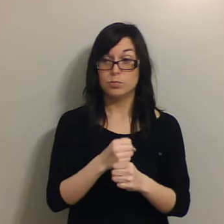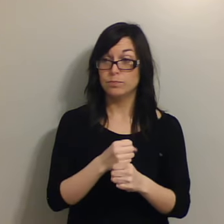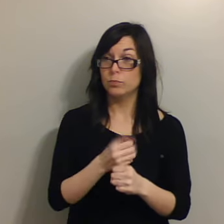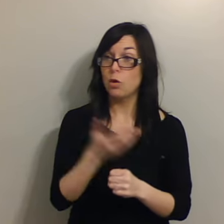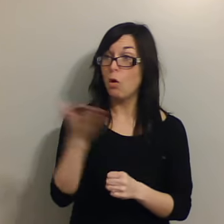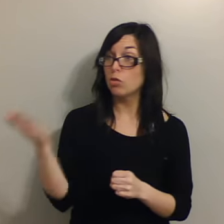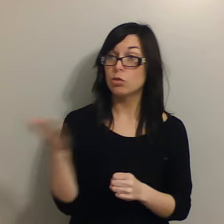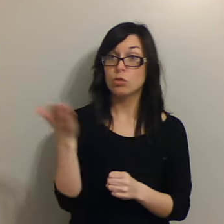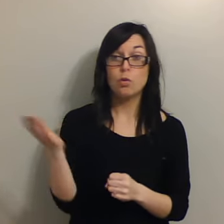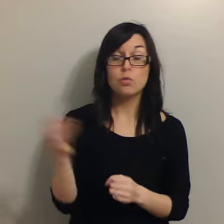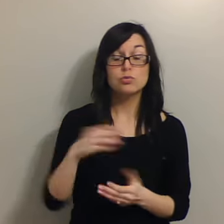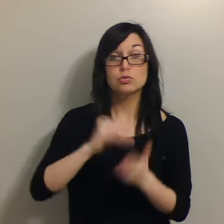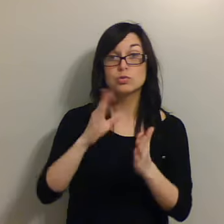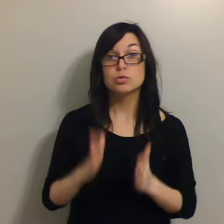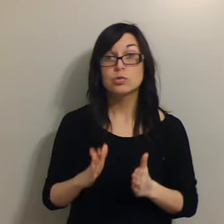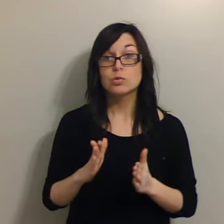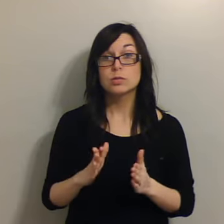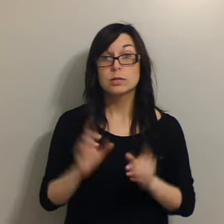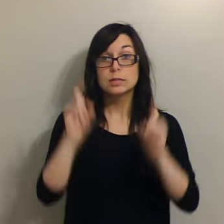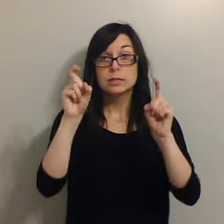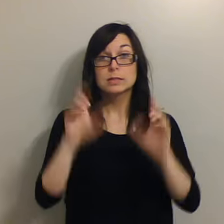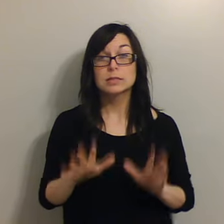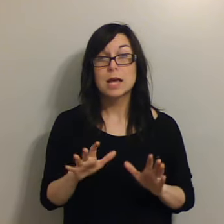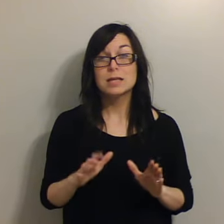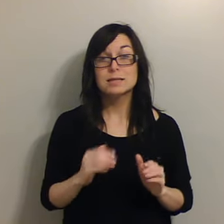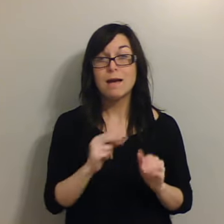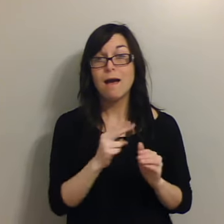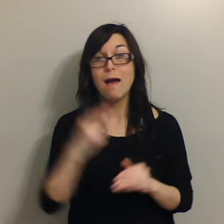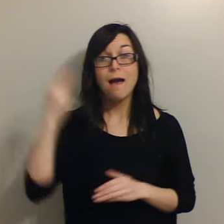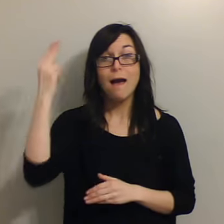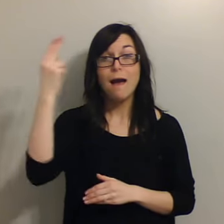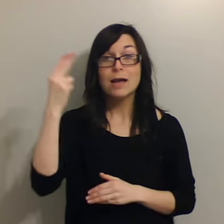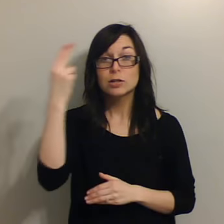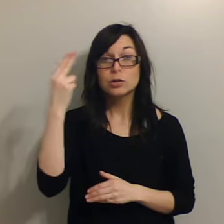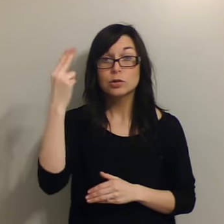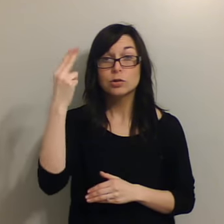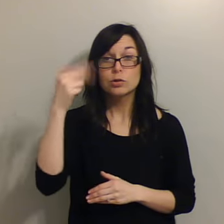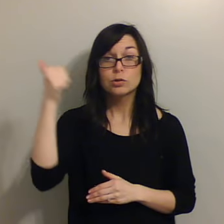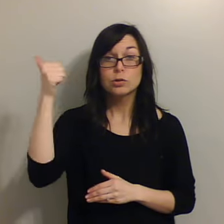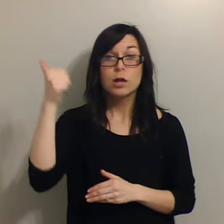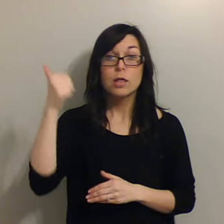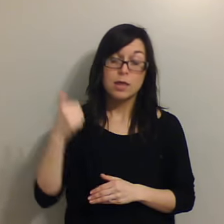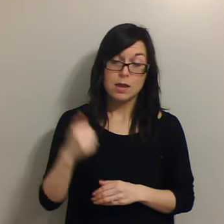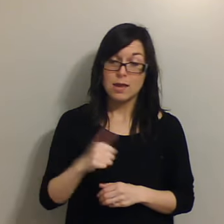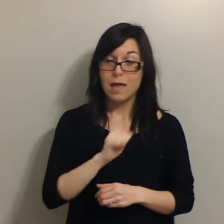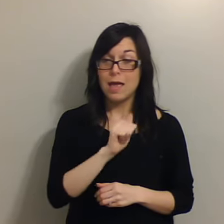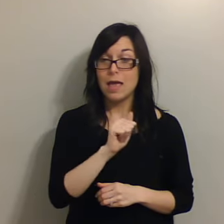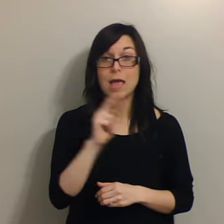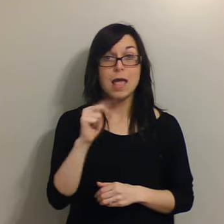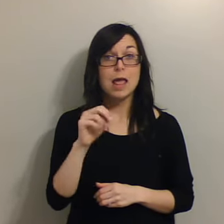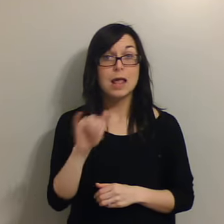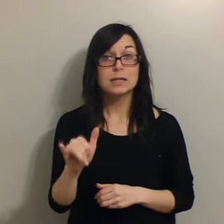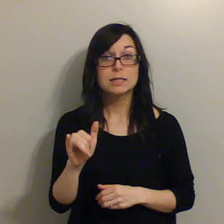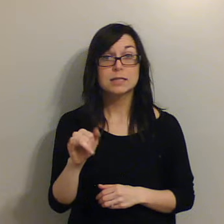all of the students, not only in the school, but in the entire district. The teachers were brought in the year. They were